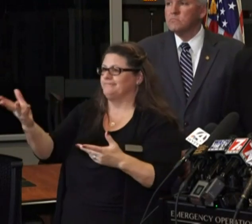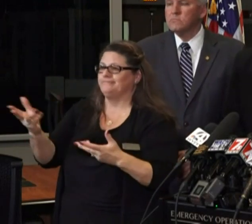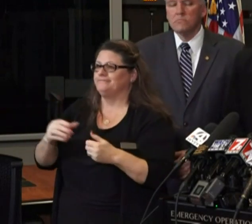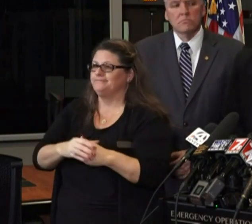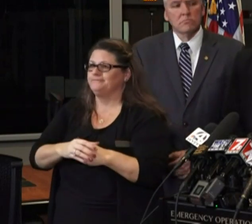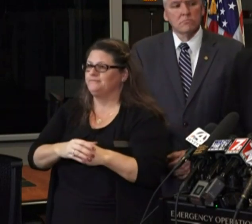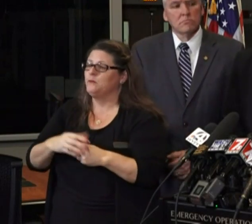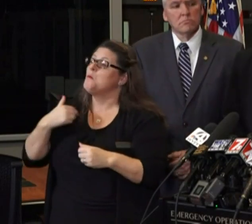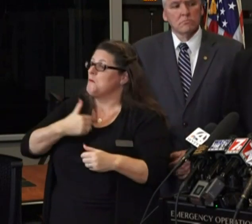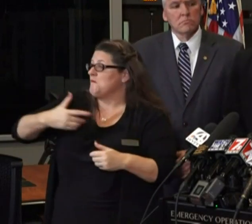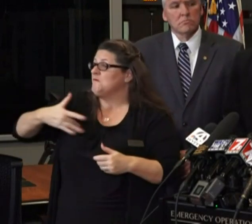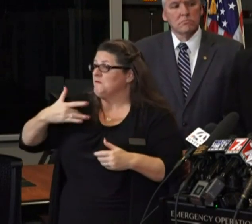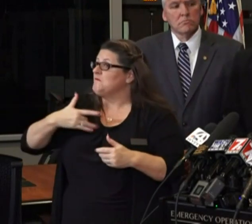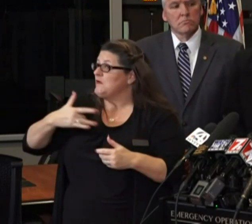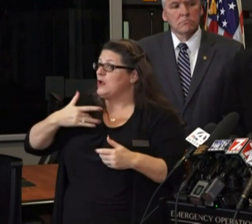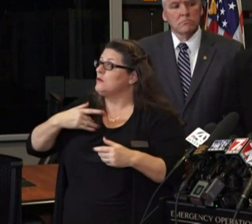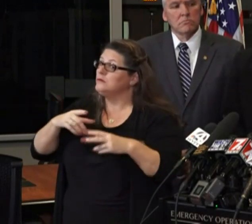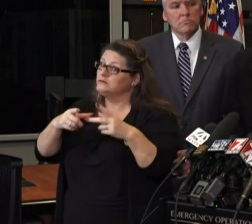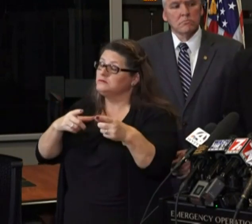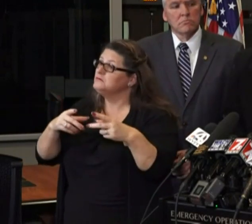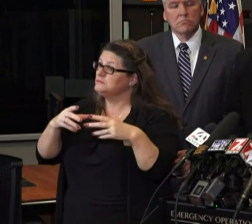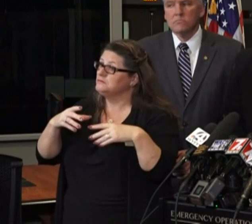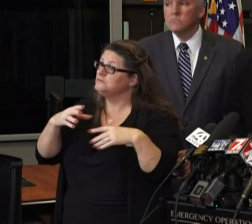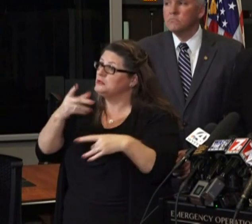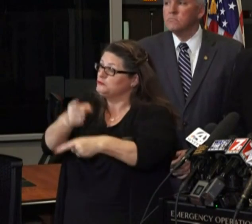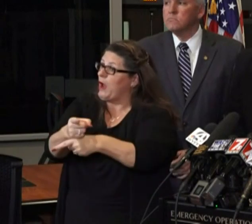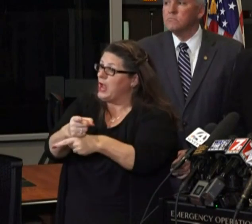But we believe that it is highly reliable.